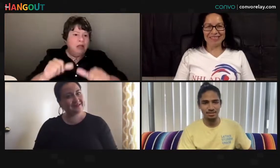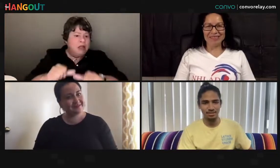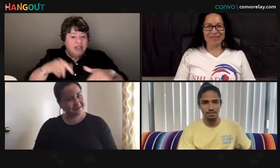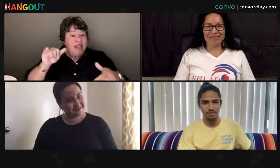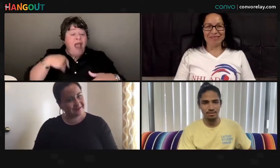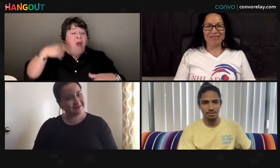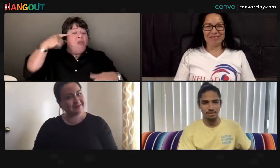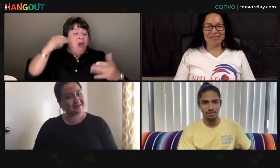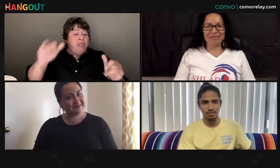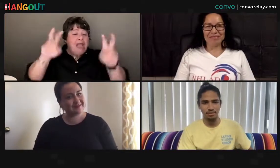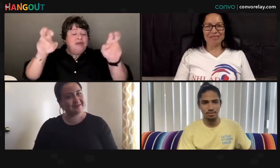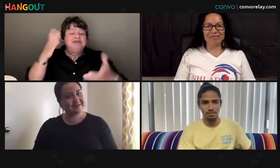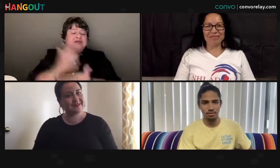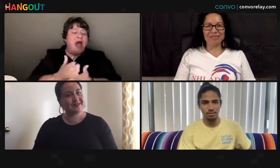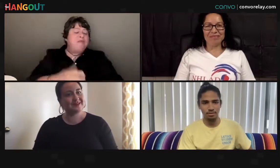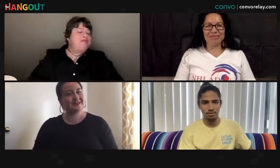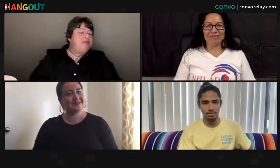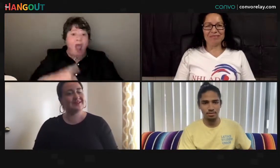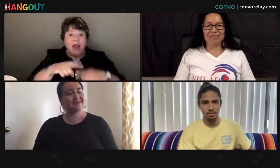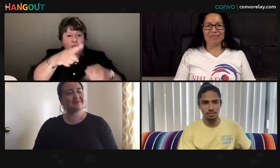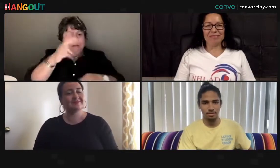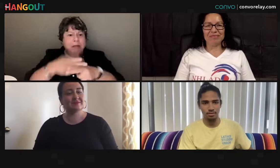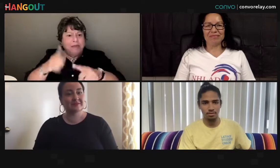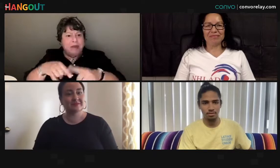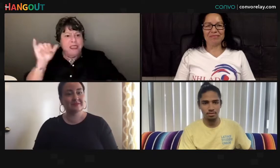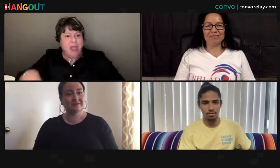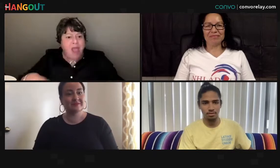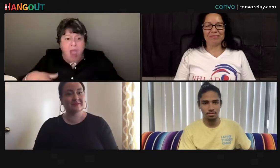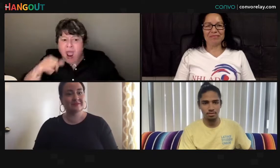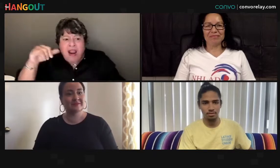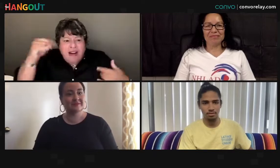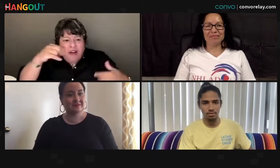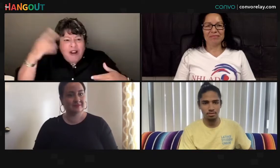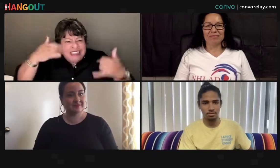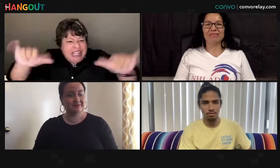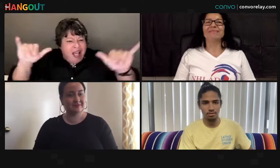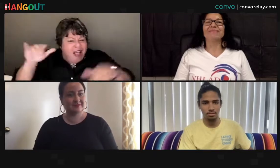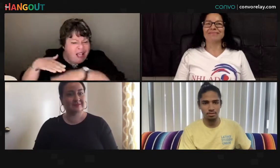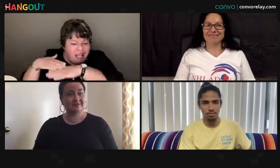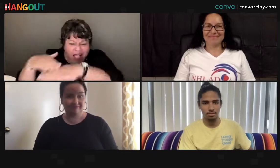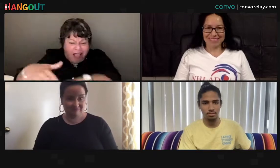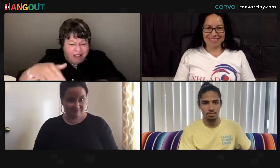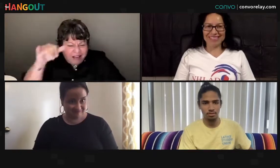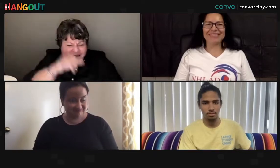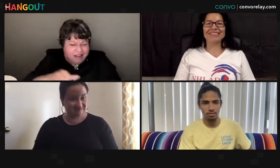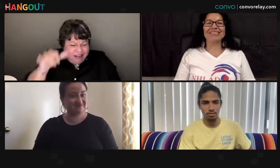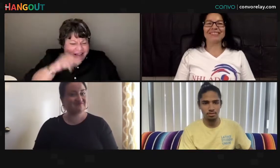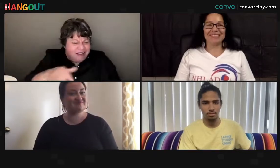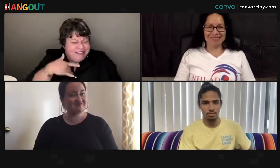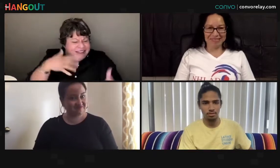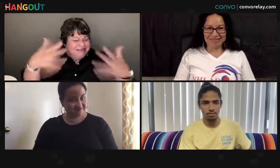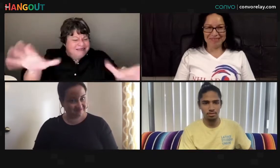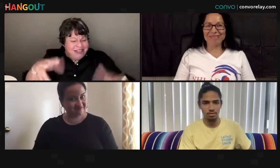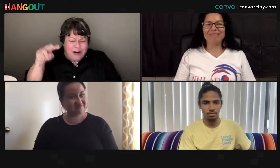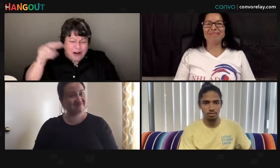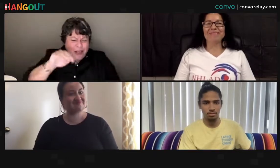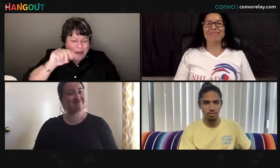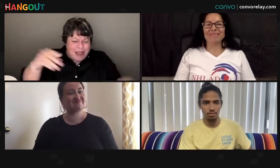And often my entire life, I've been criticized. And I thought, okay, things have gotten better and things have changed. But no, we